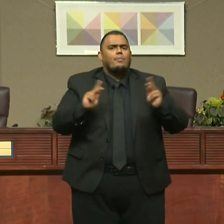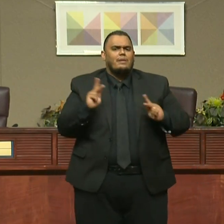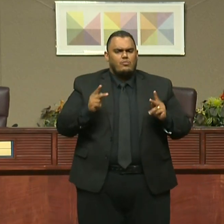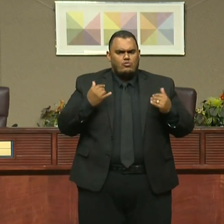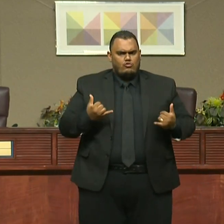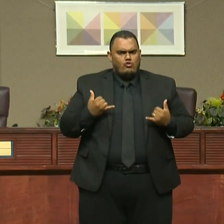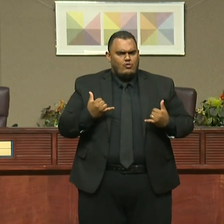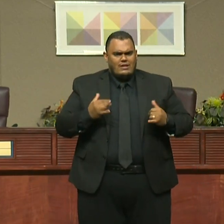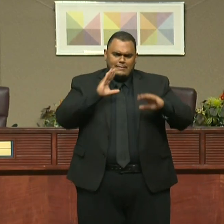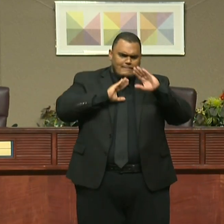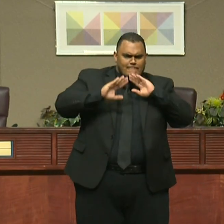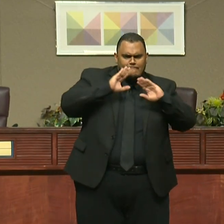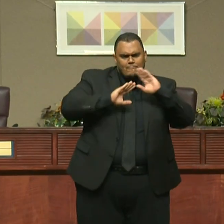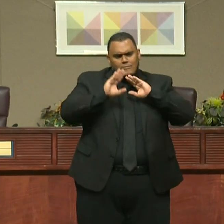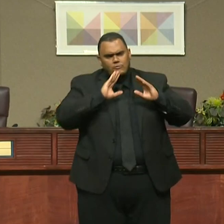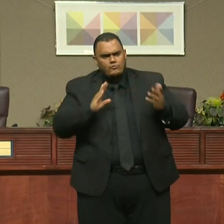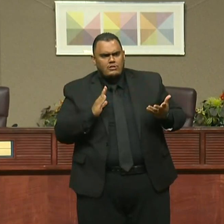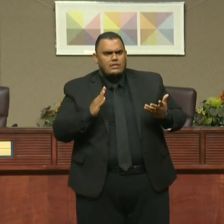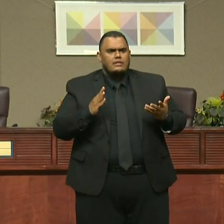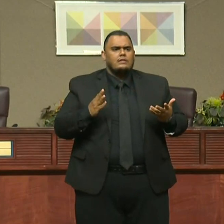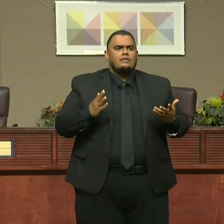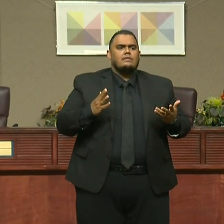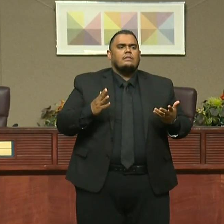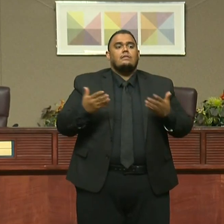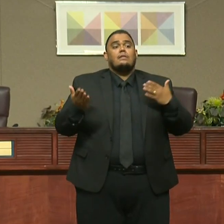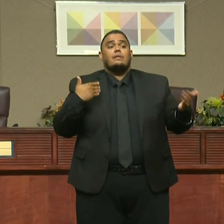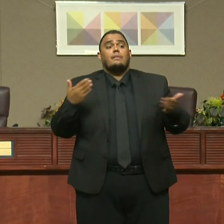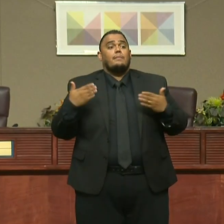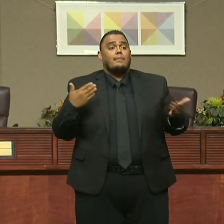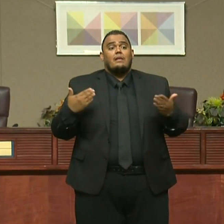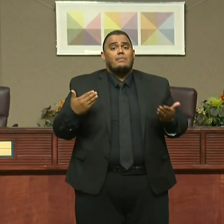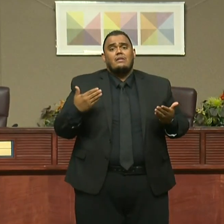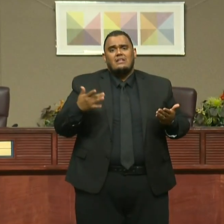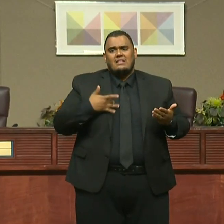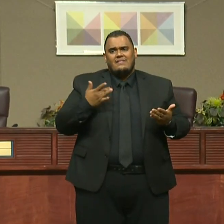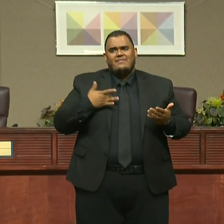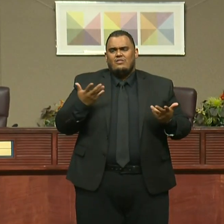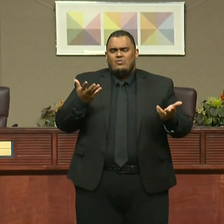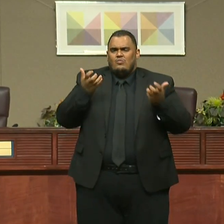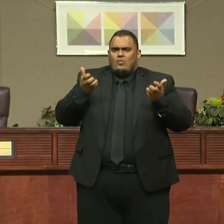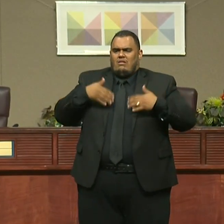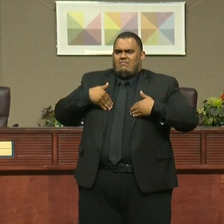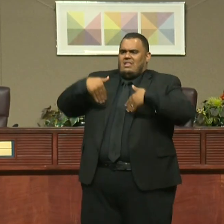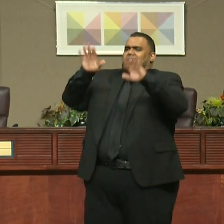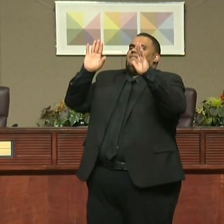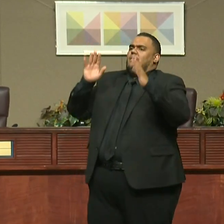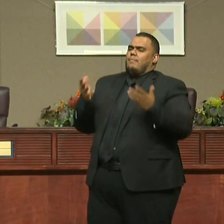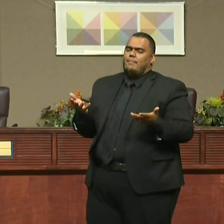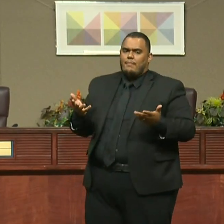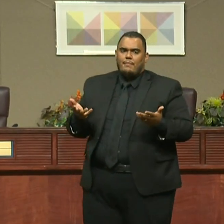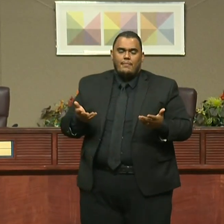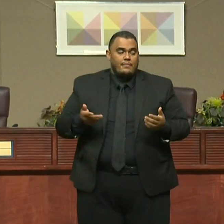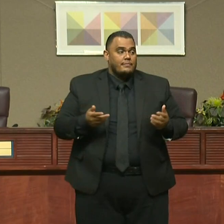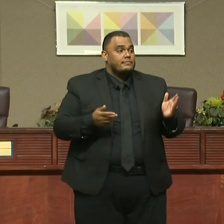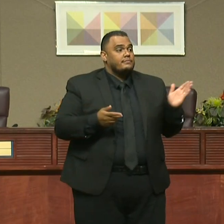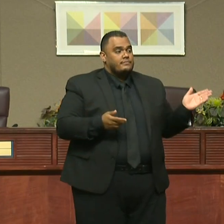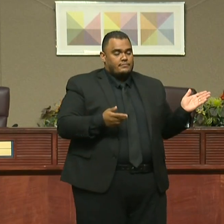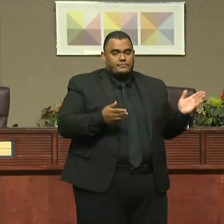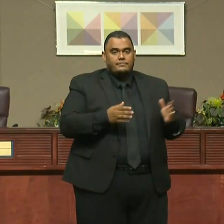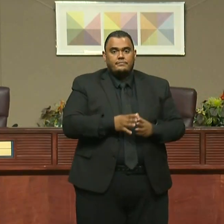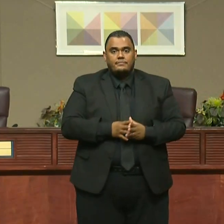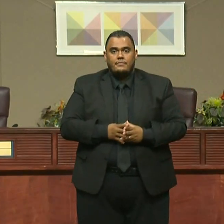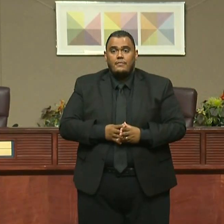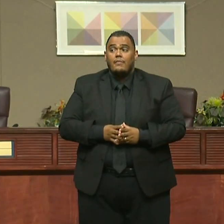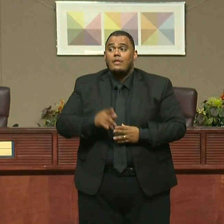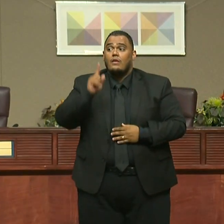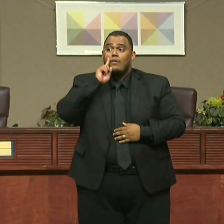experiencing those frustrations and may be on the verge of giving up? For those who are in